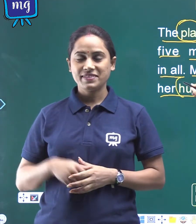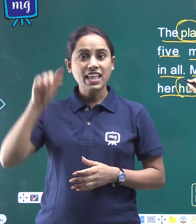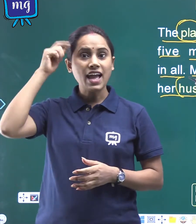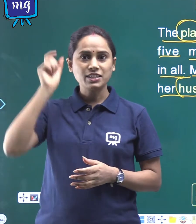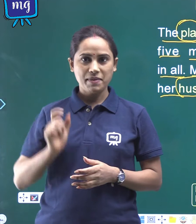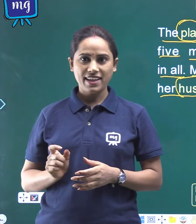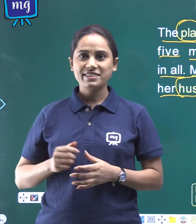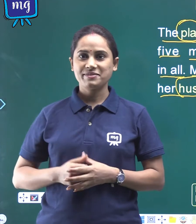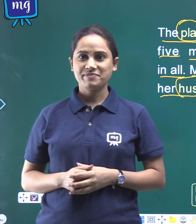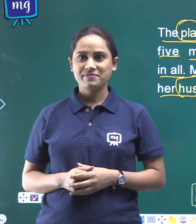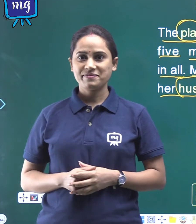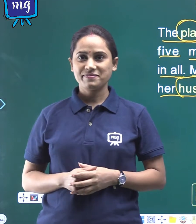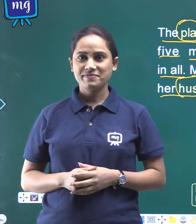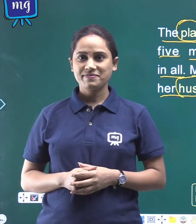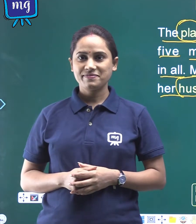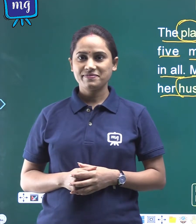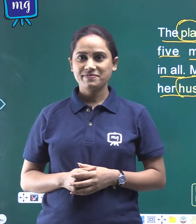husband,